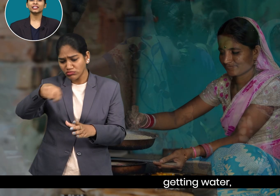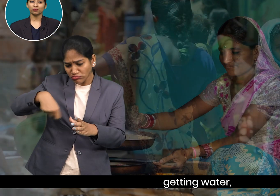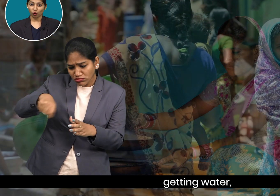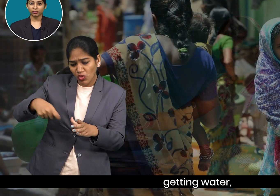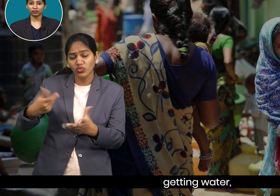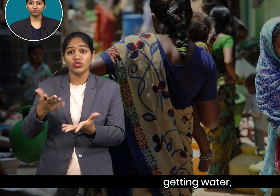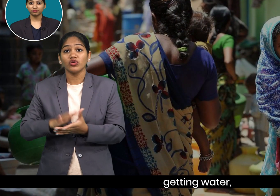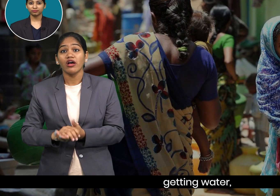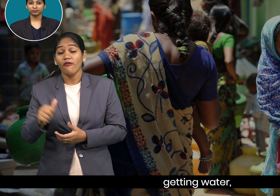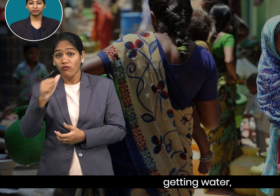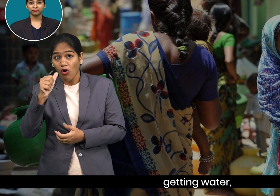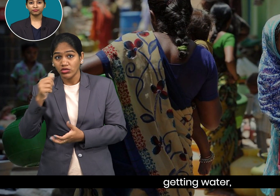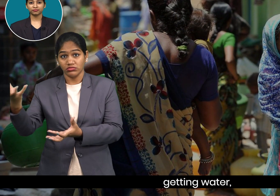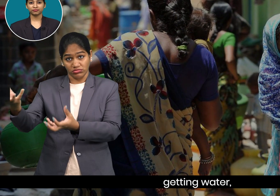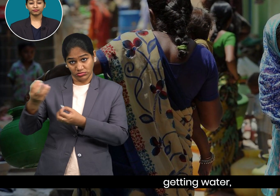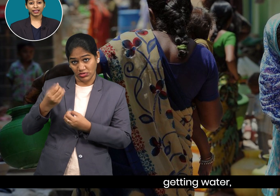getting water,